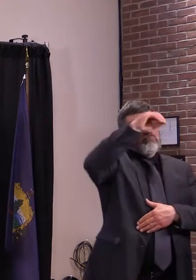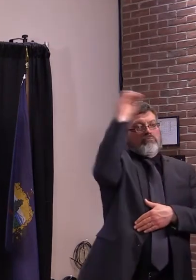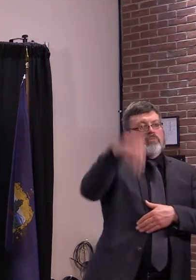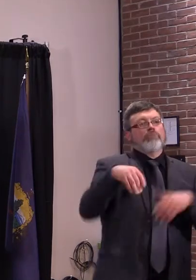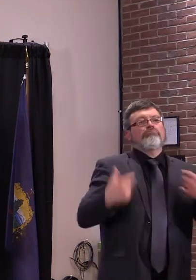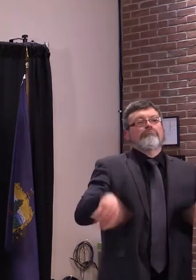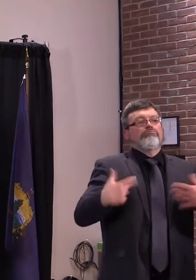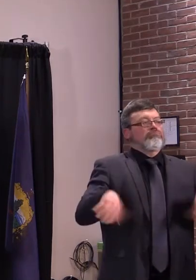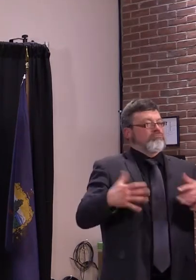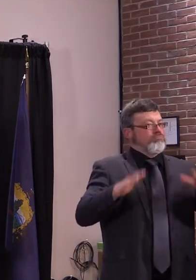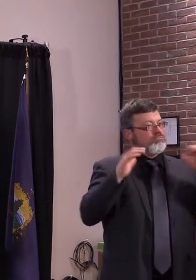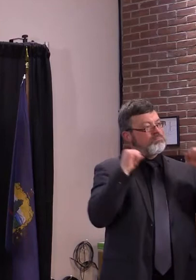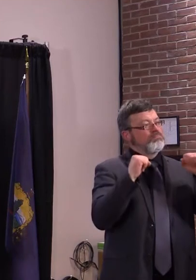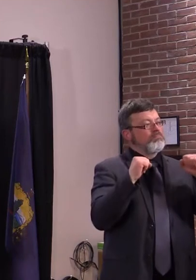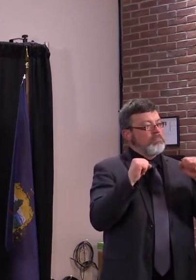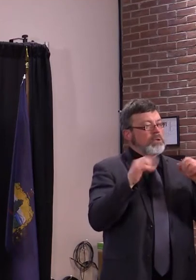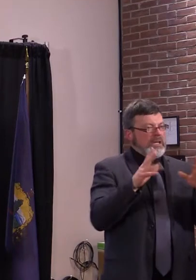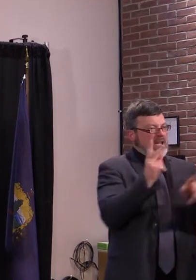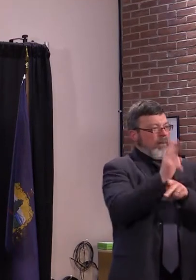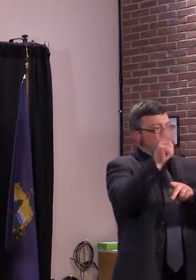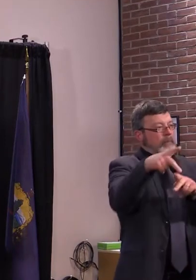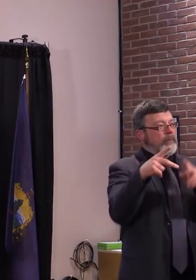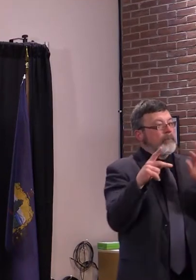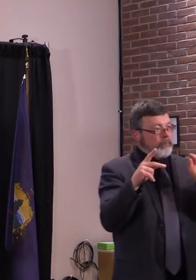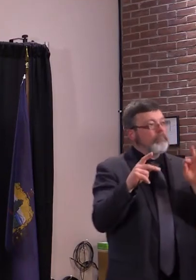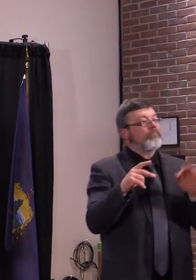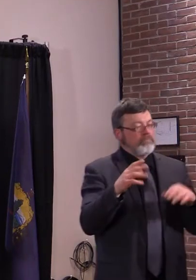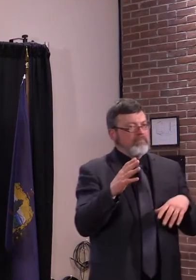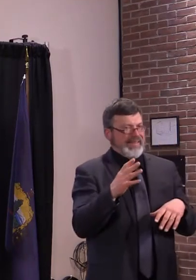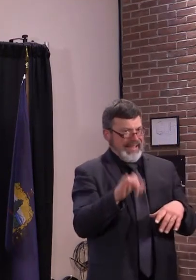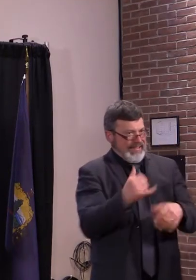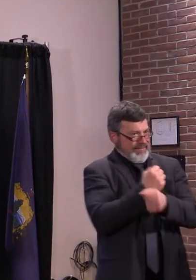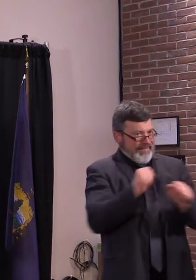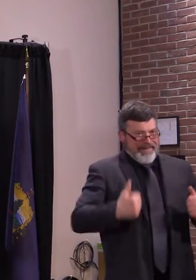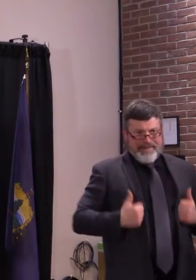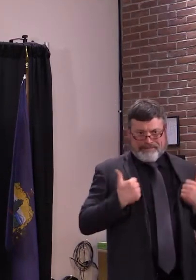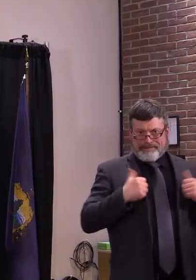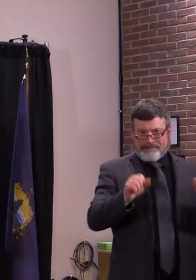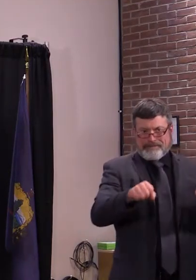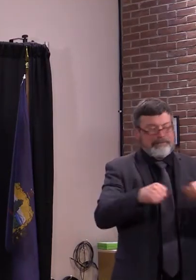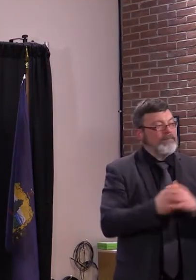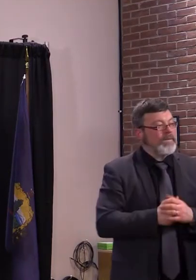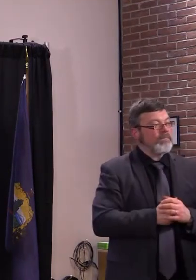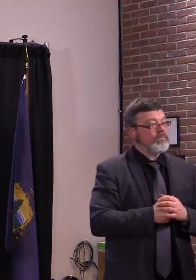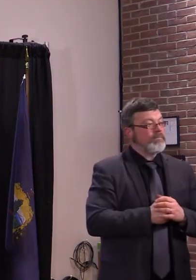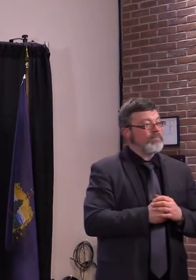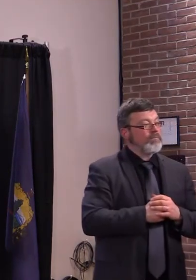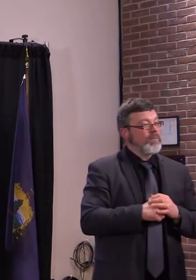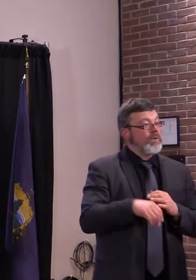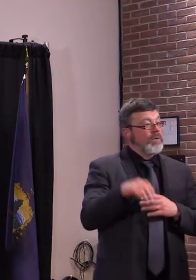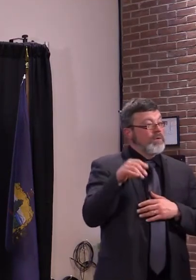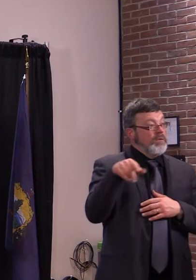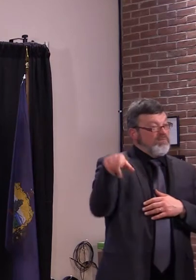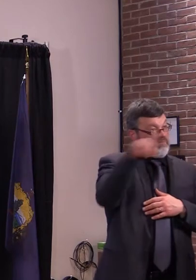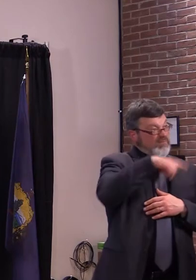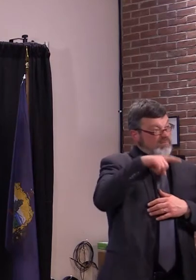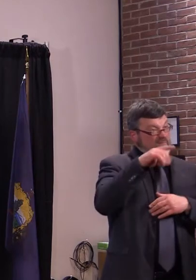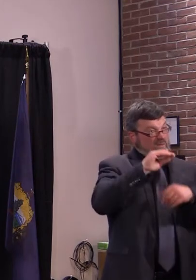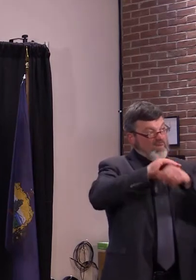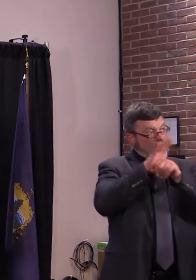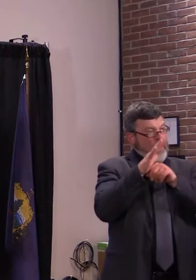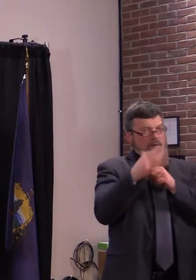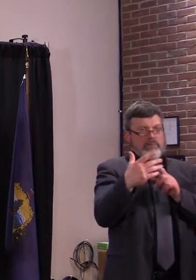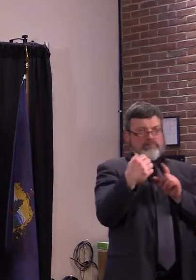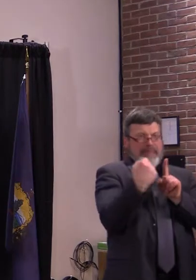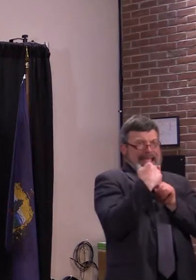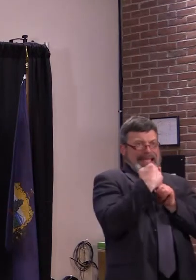how we can live safely while COVID-19 remains a lesser overall threat. The data that we discuss